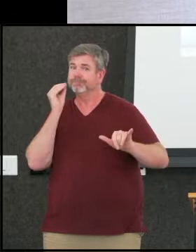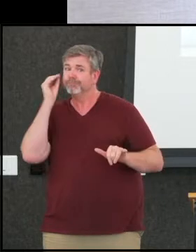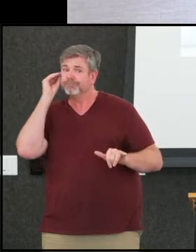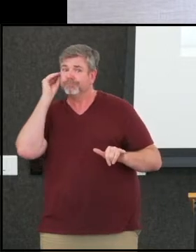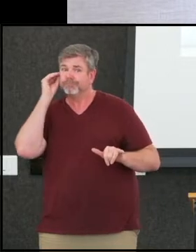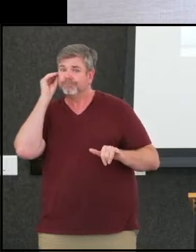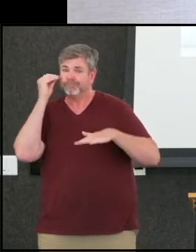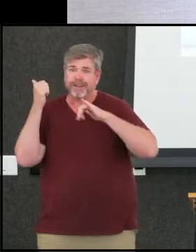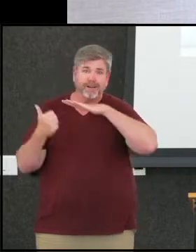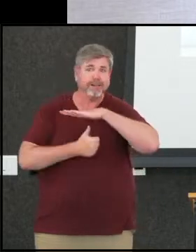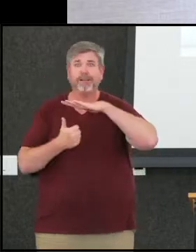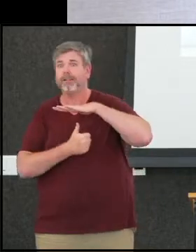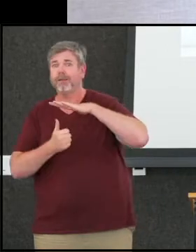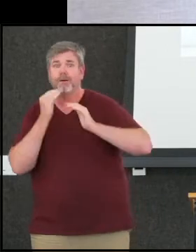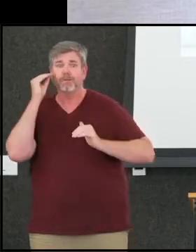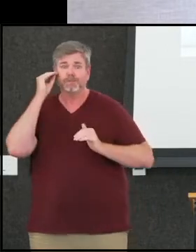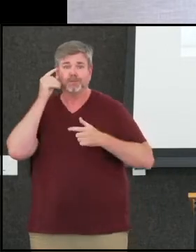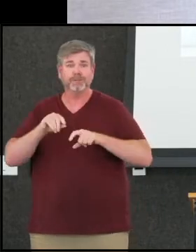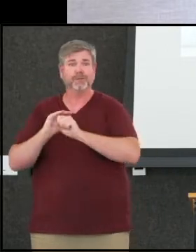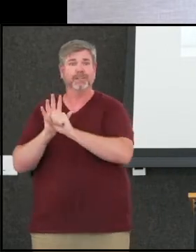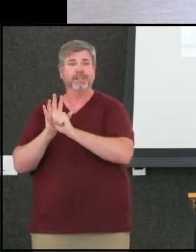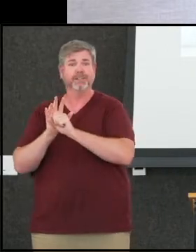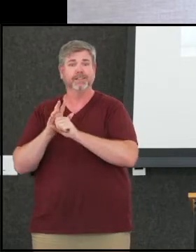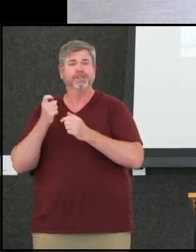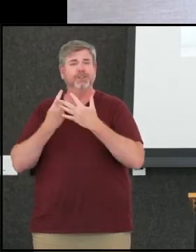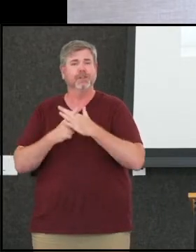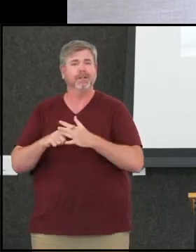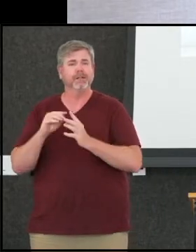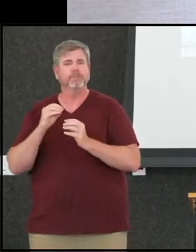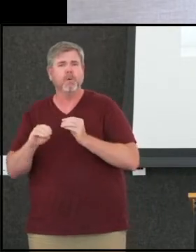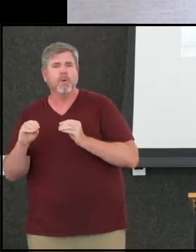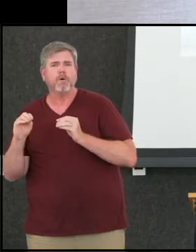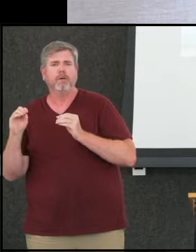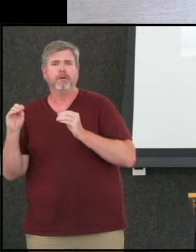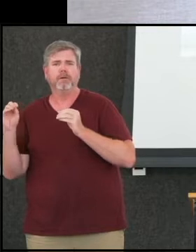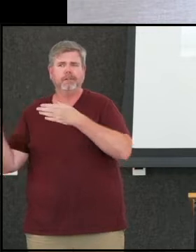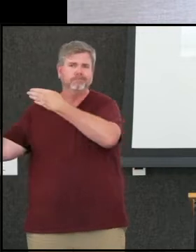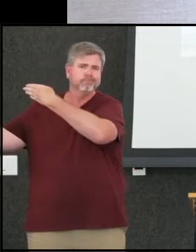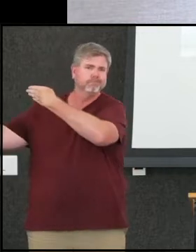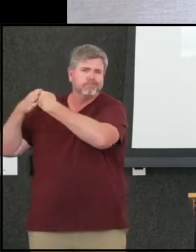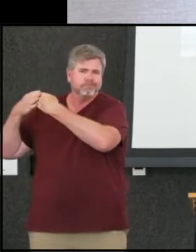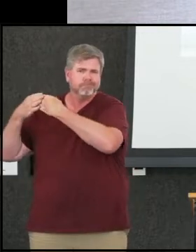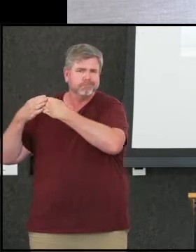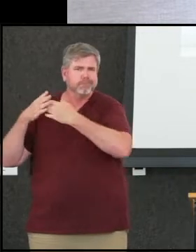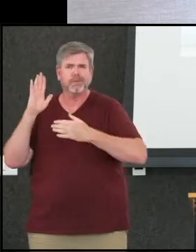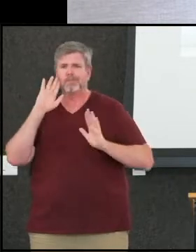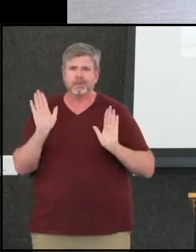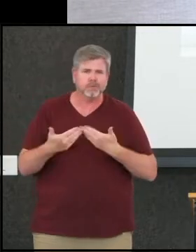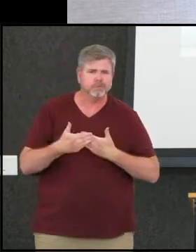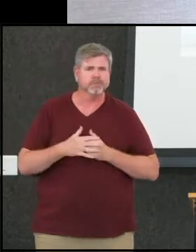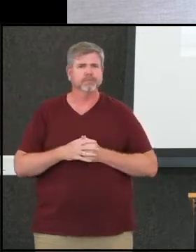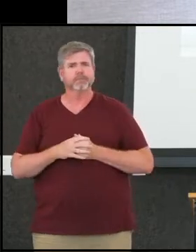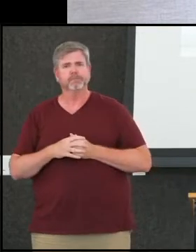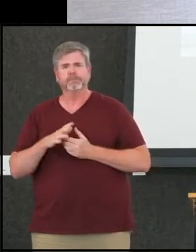to spend a lot more time in his room with his door closed. There was just something off, really